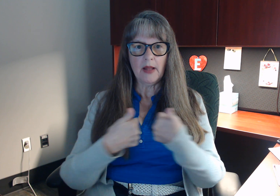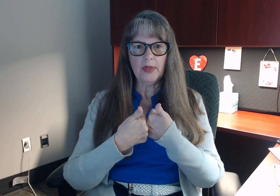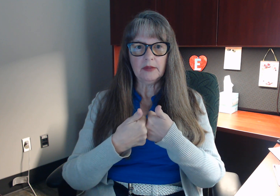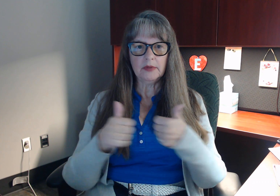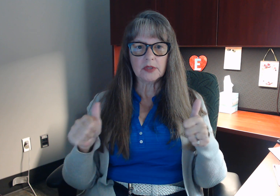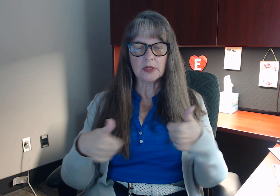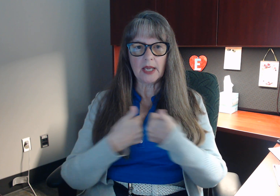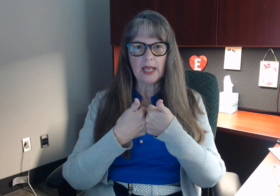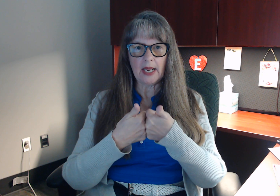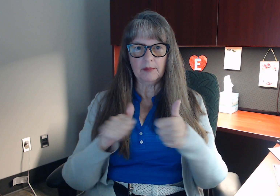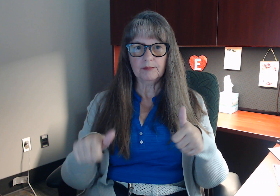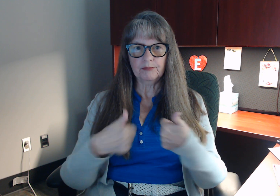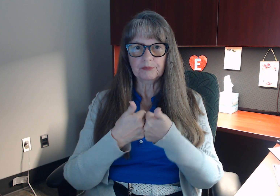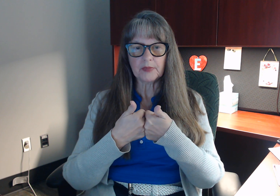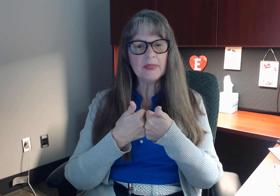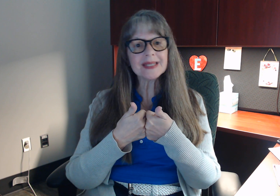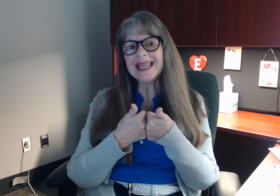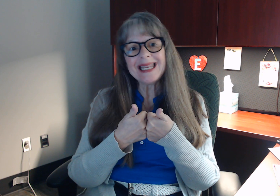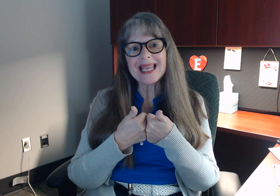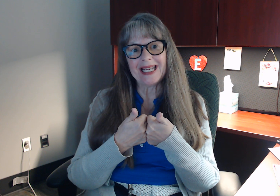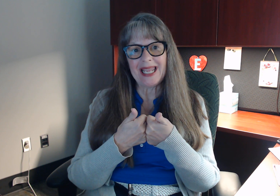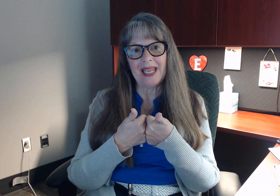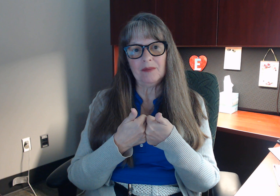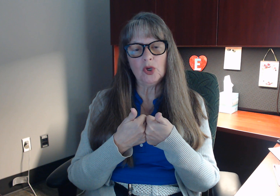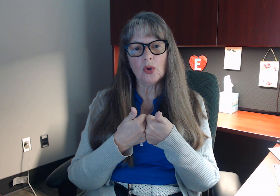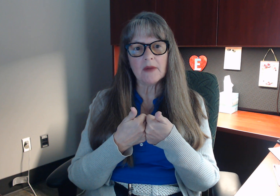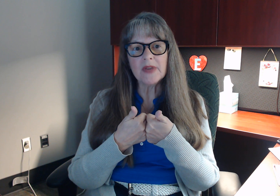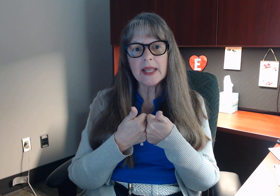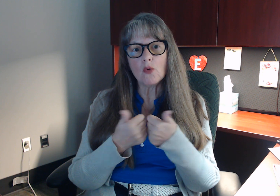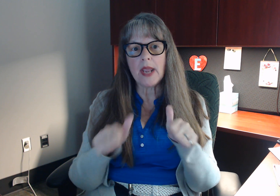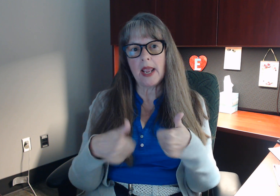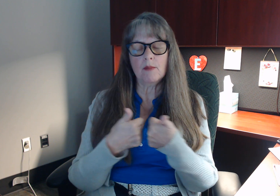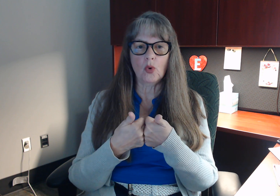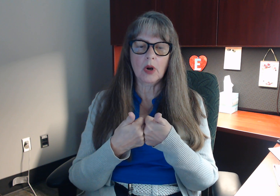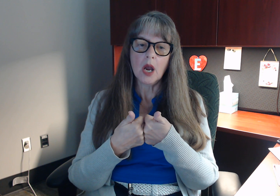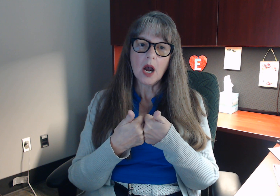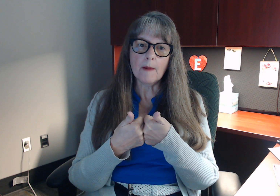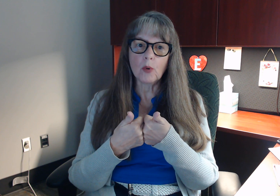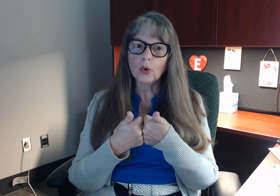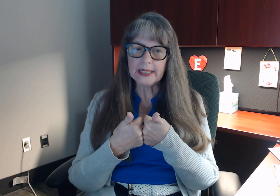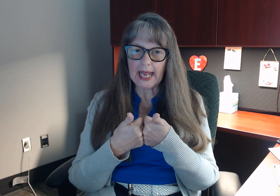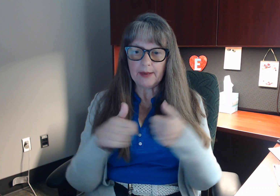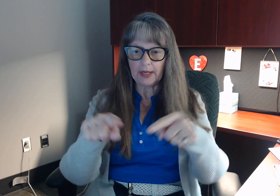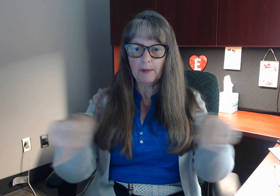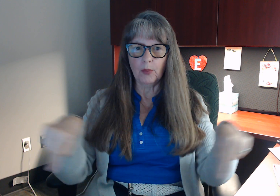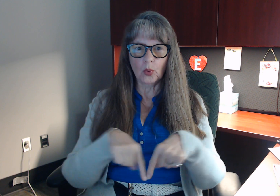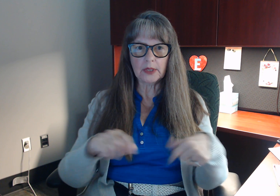then this is a game. And this is any kind of game, like a video game or a board game, like a board